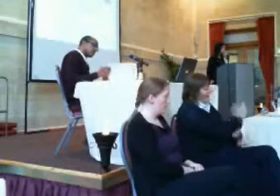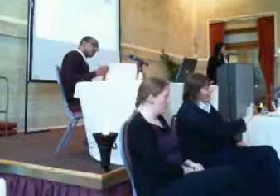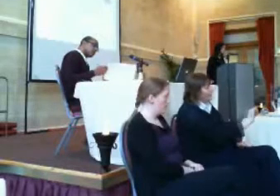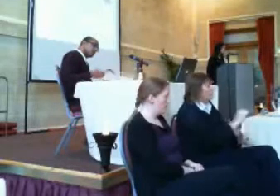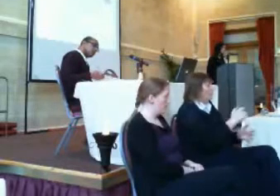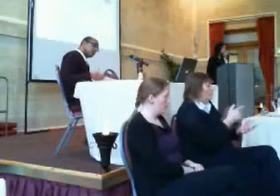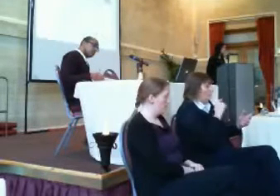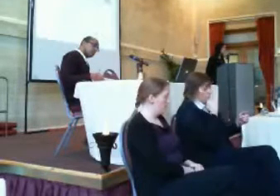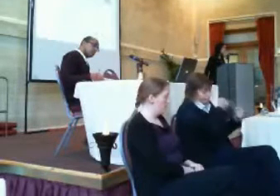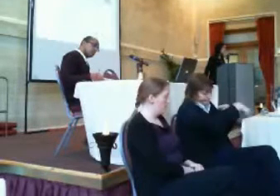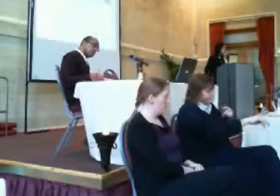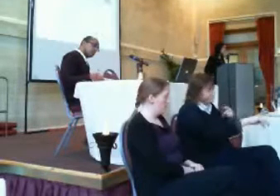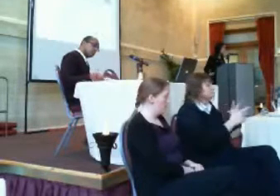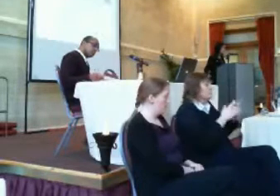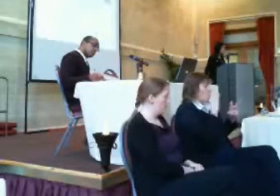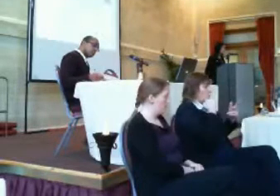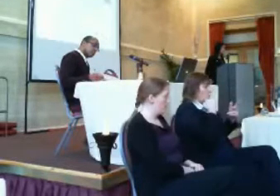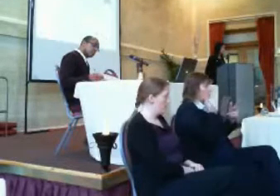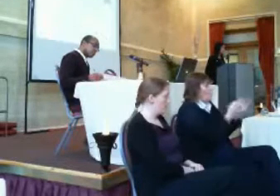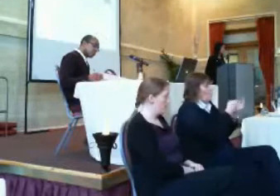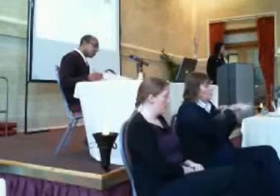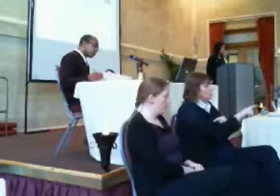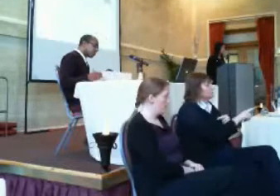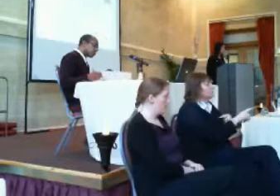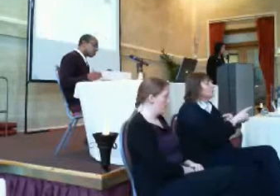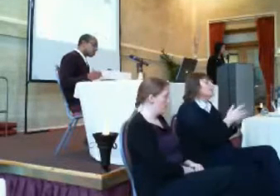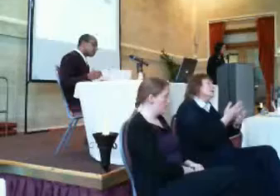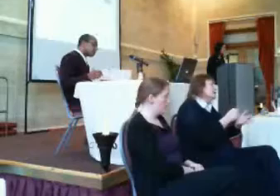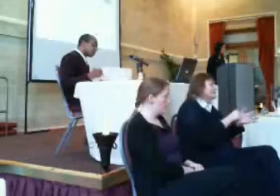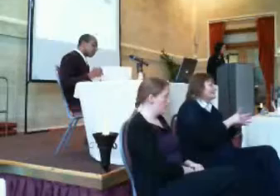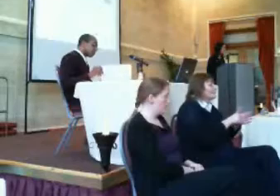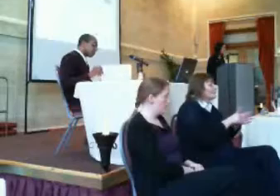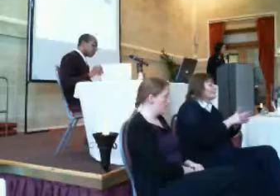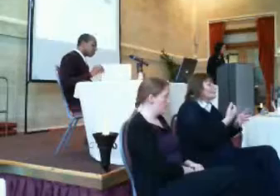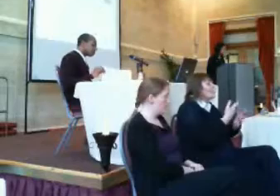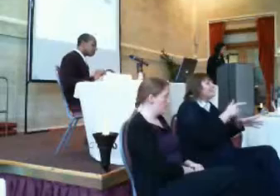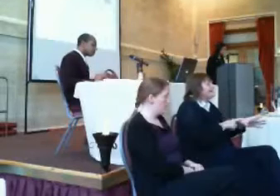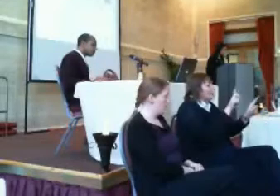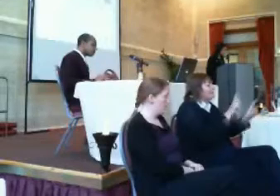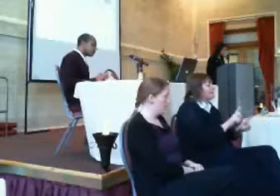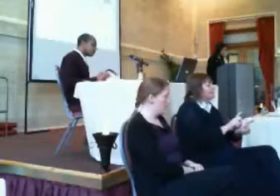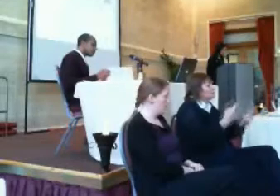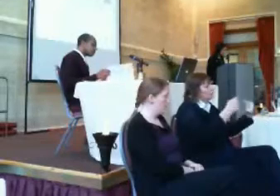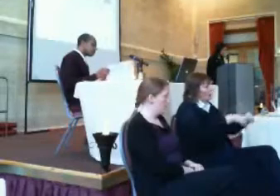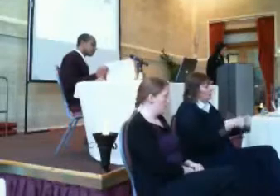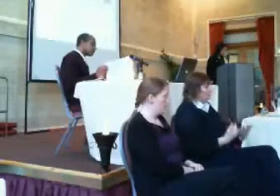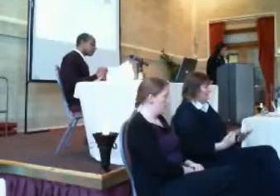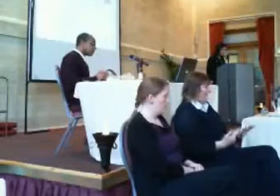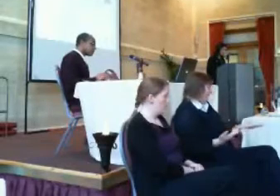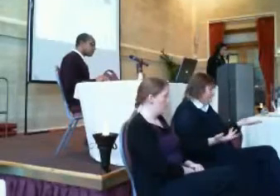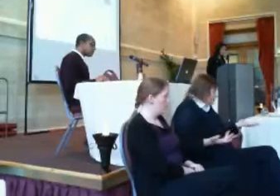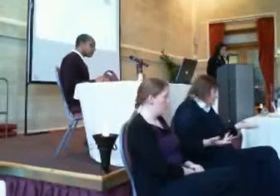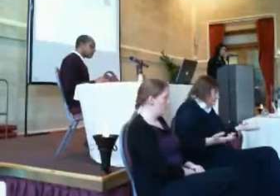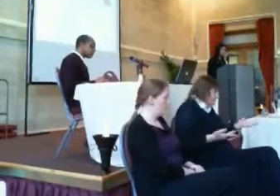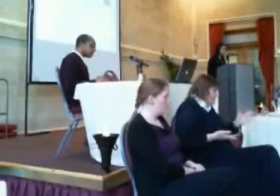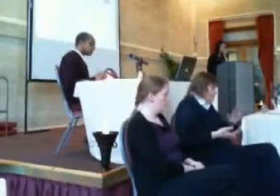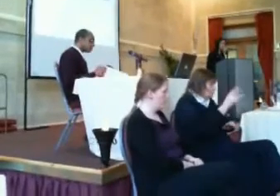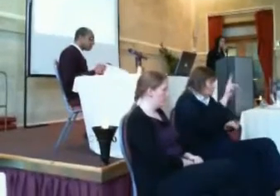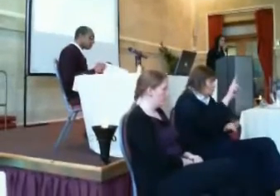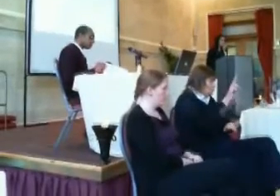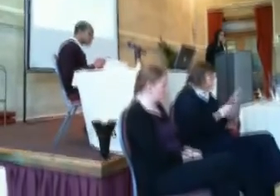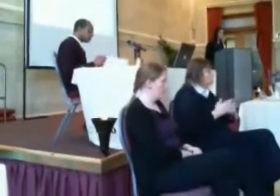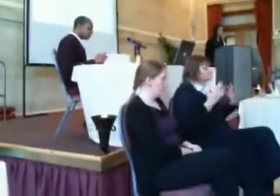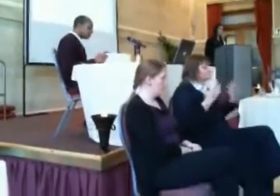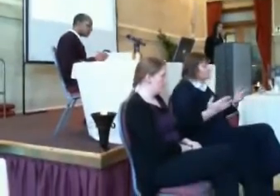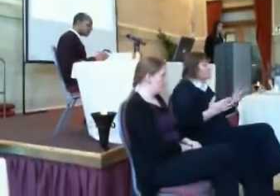projects around Holocaust Memorial Day, but obviously it's difficult for a lot of young people, for example, to be here today. So the equalities